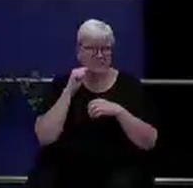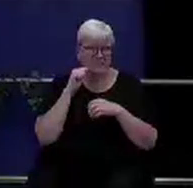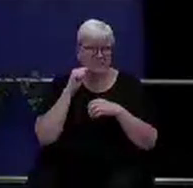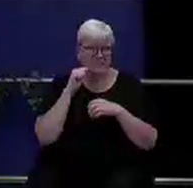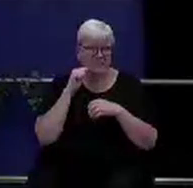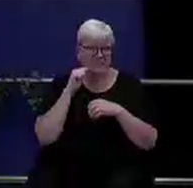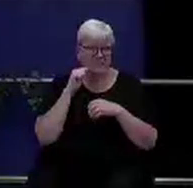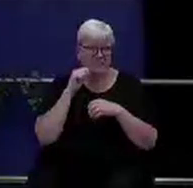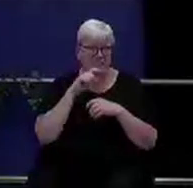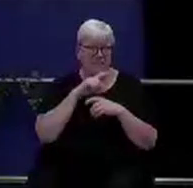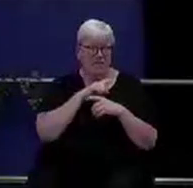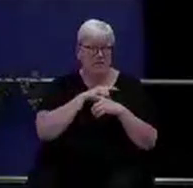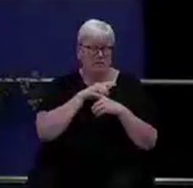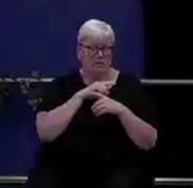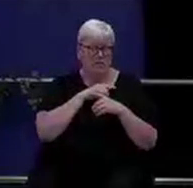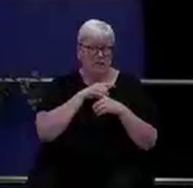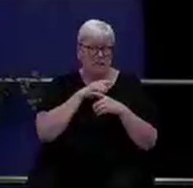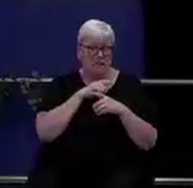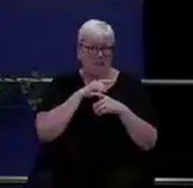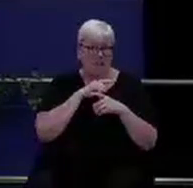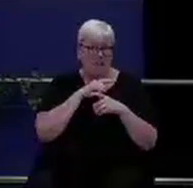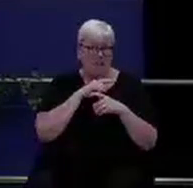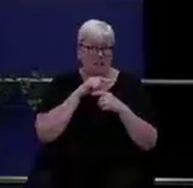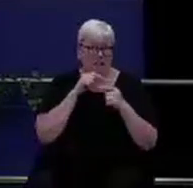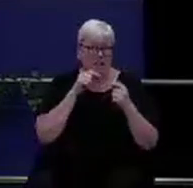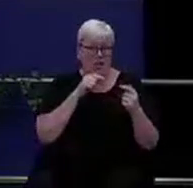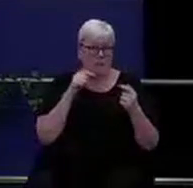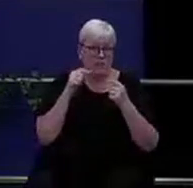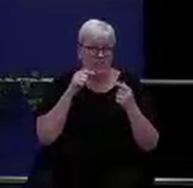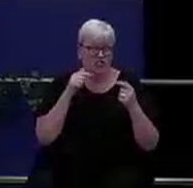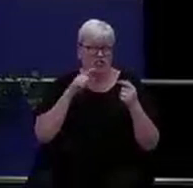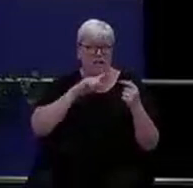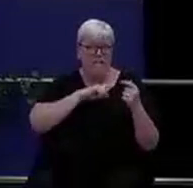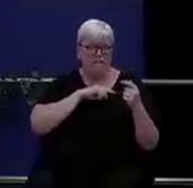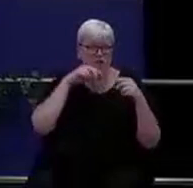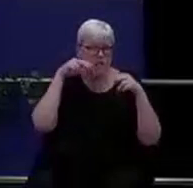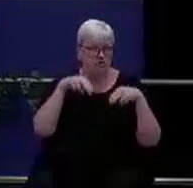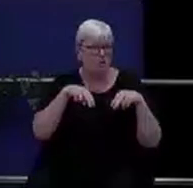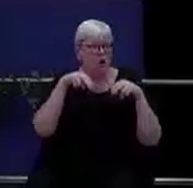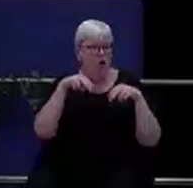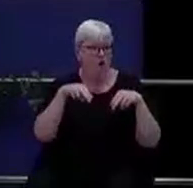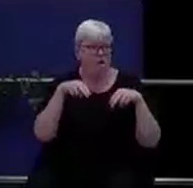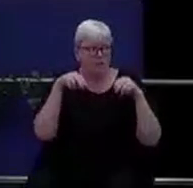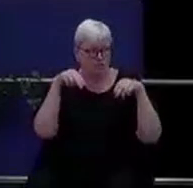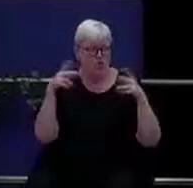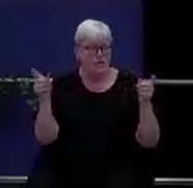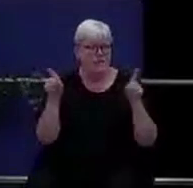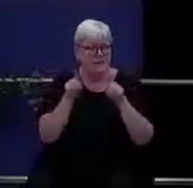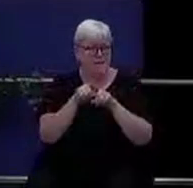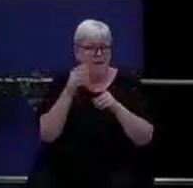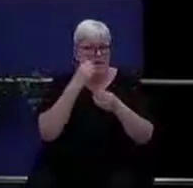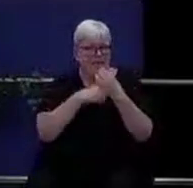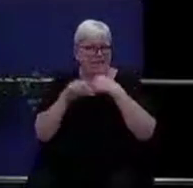Is the reason why it was competition for the dog, because the dog would do the same.